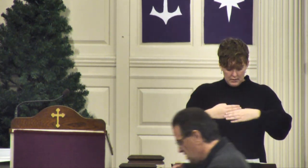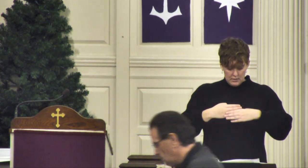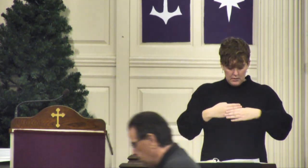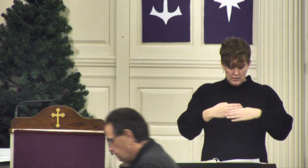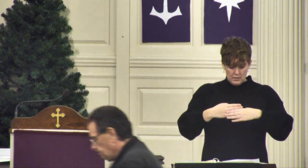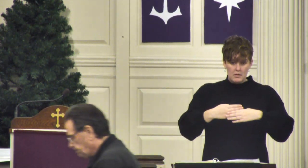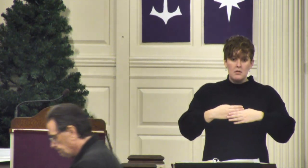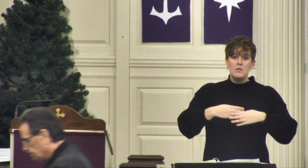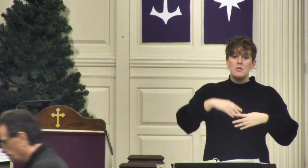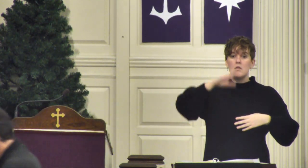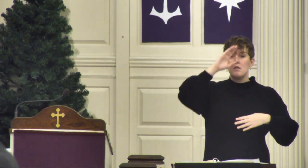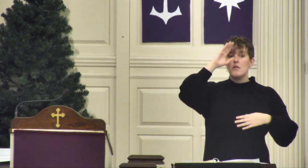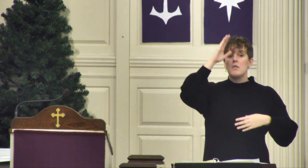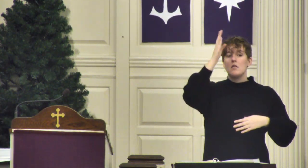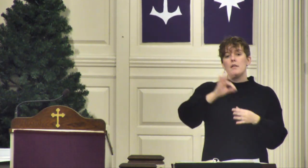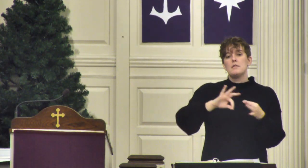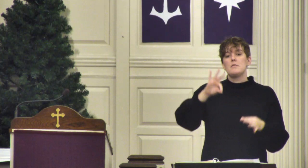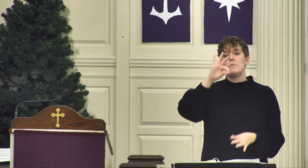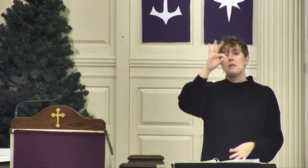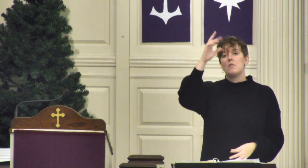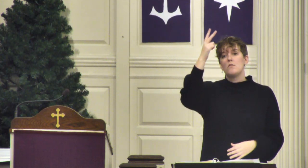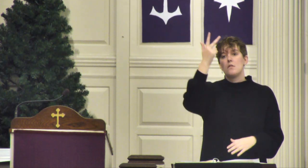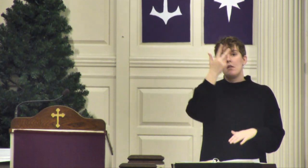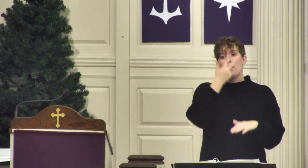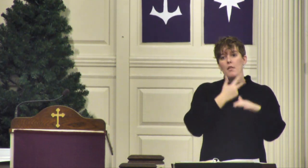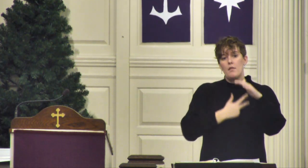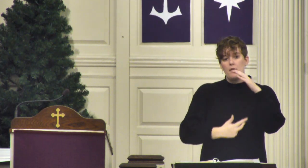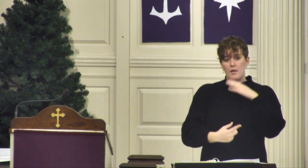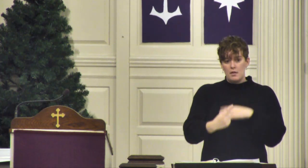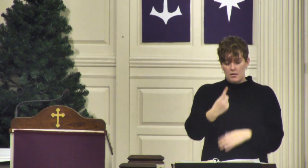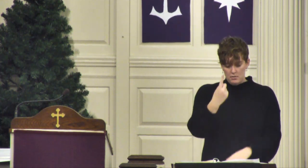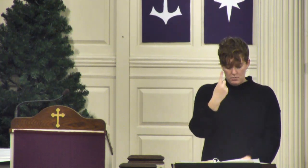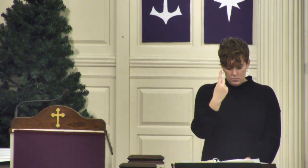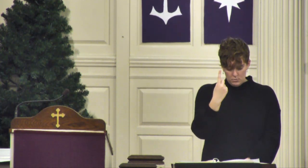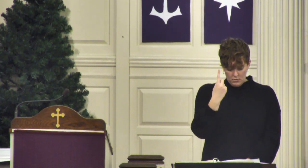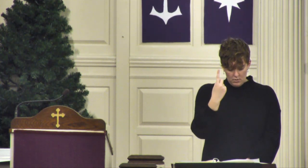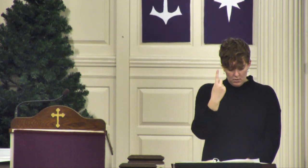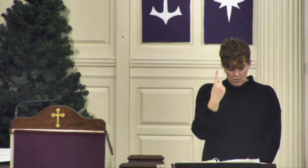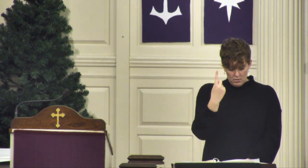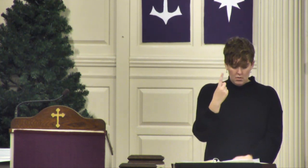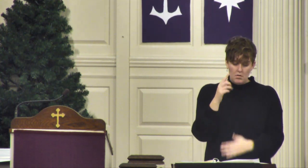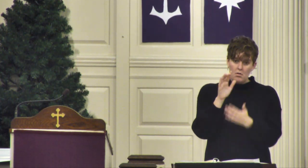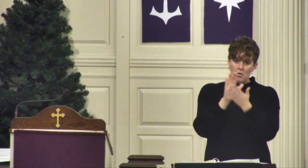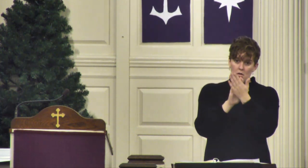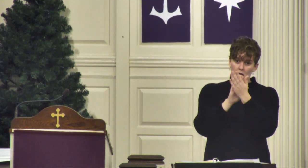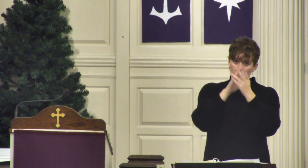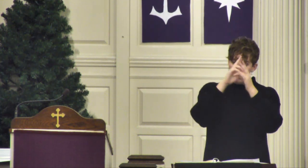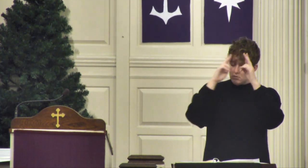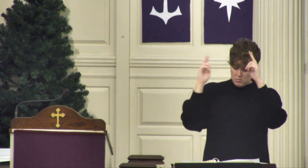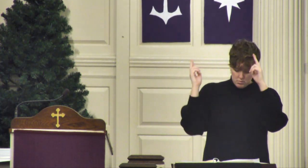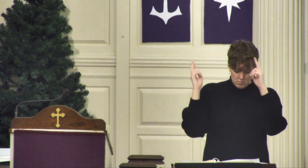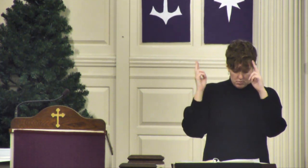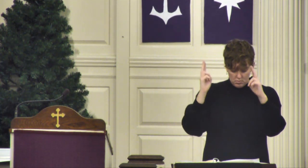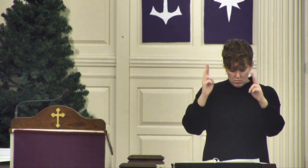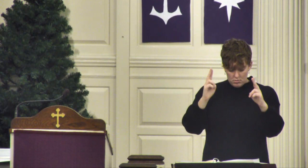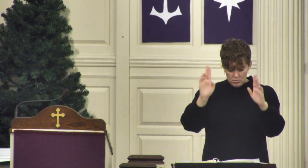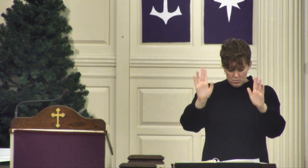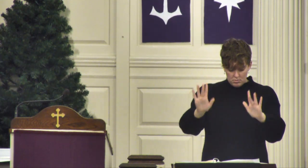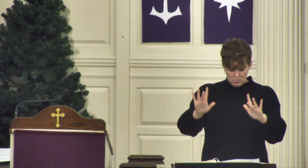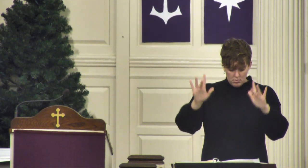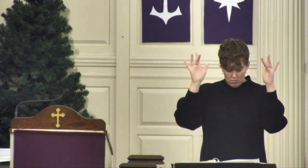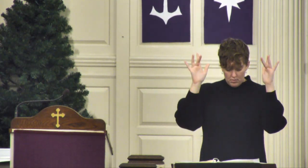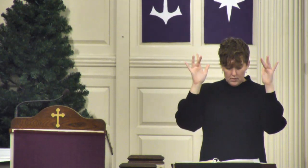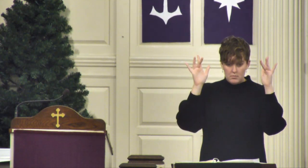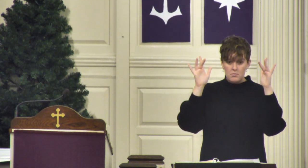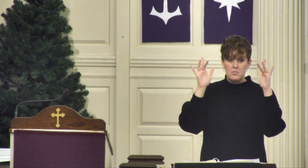Son, and God the Spirit, three in one, loud honor, might, and